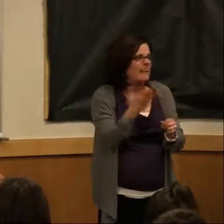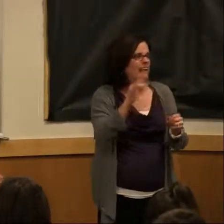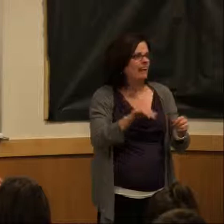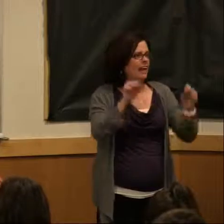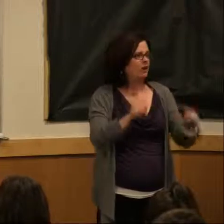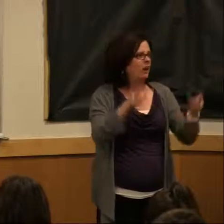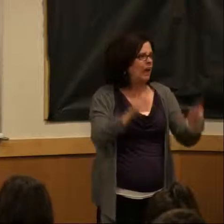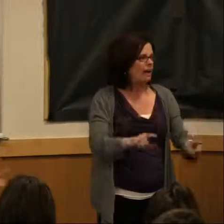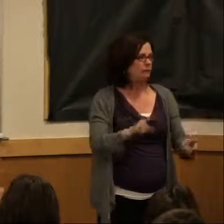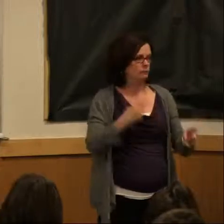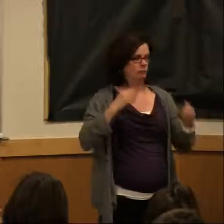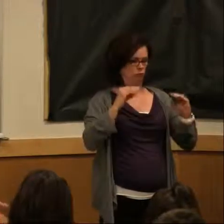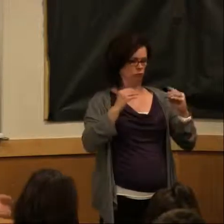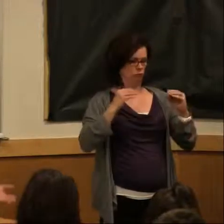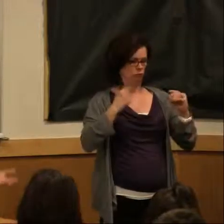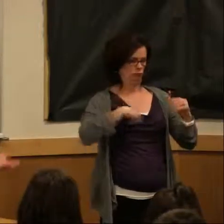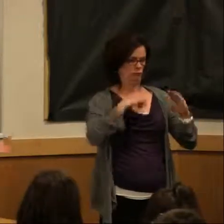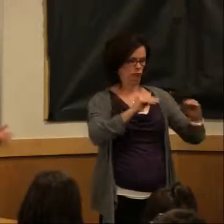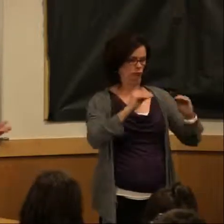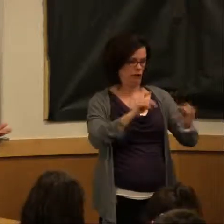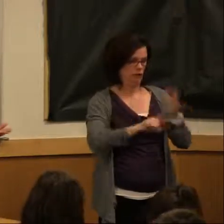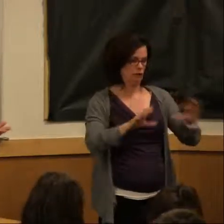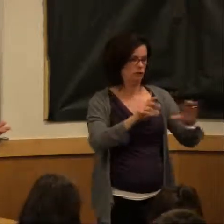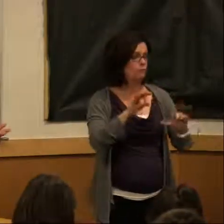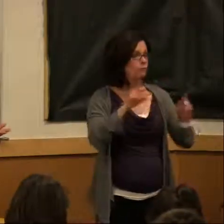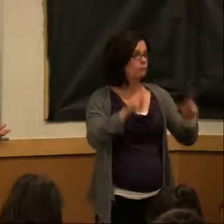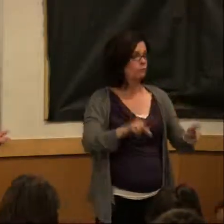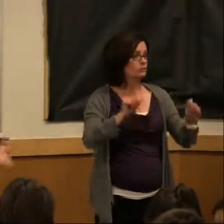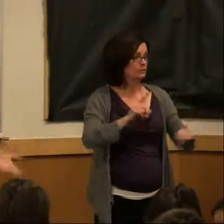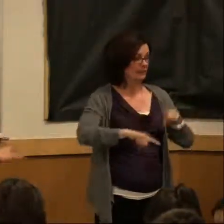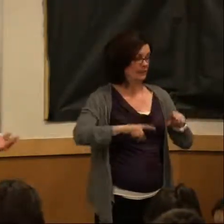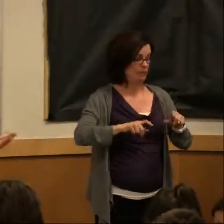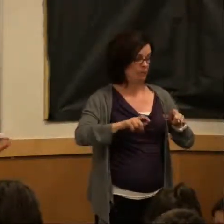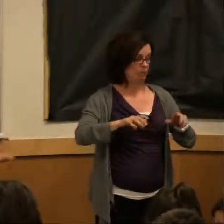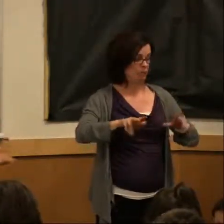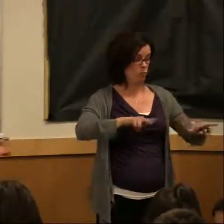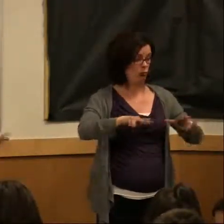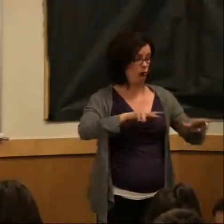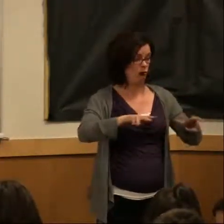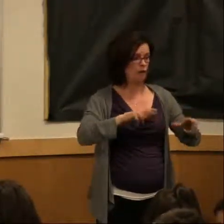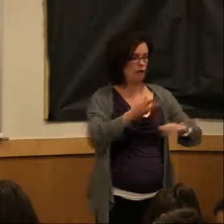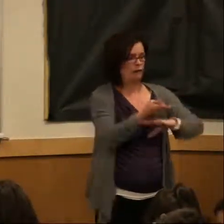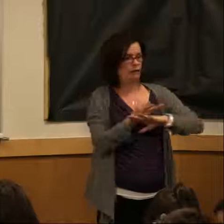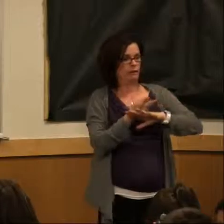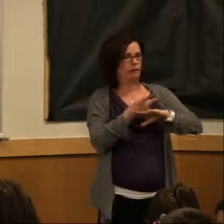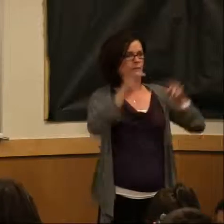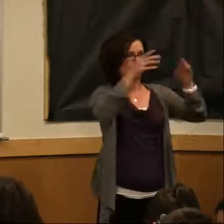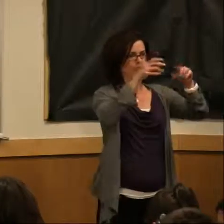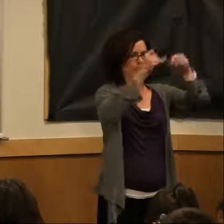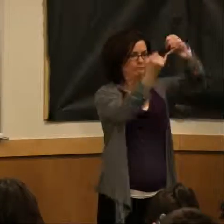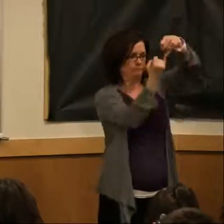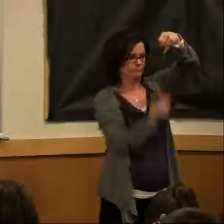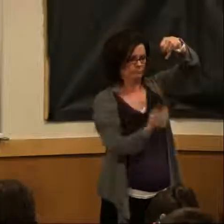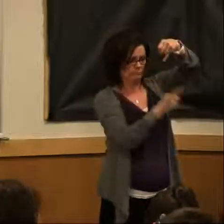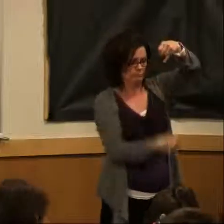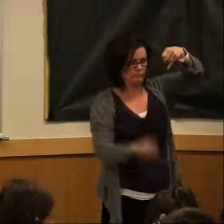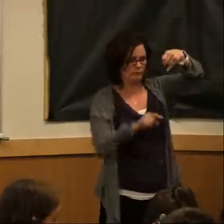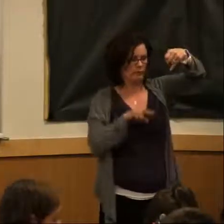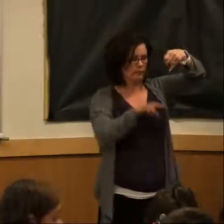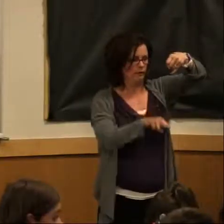somebody who can't walk, who needs to be put in a sling and lift up in a Hoyer, to be put in a wheelchair or into their bed.